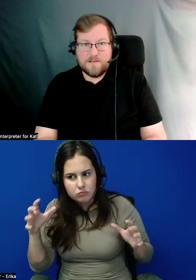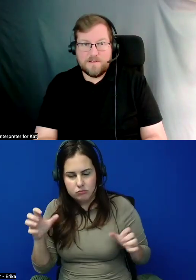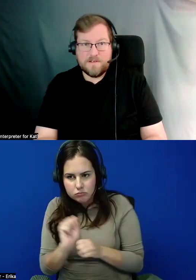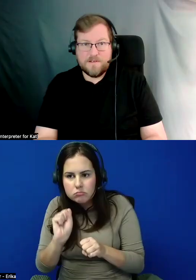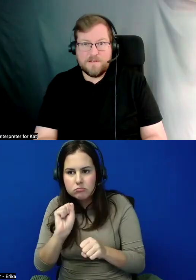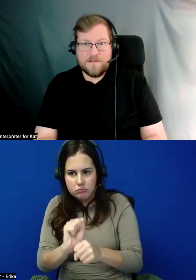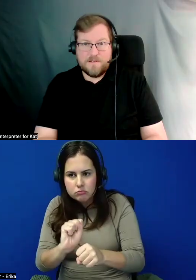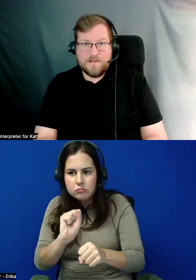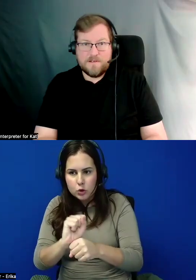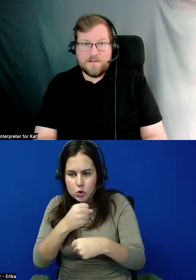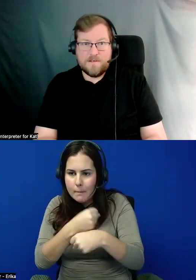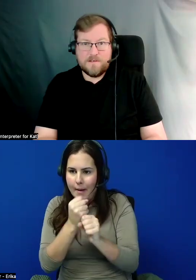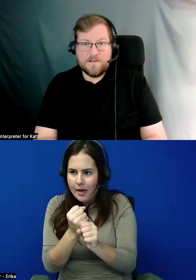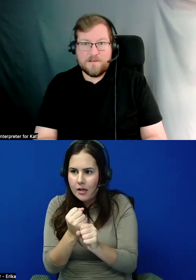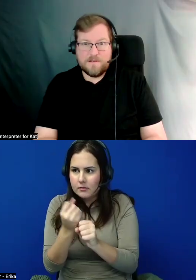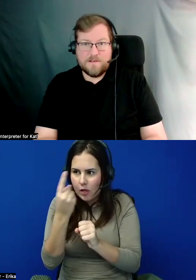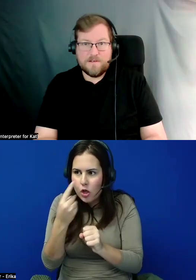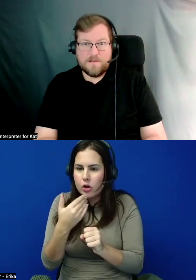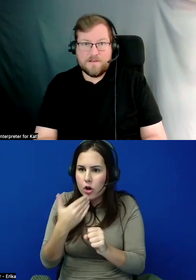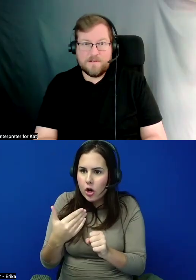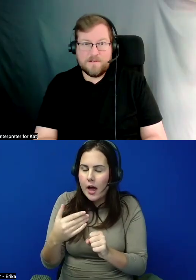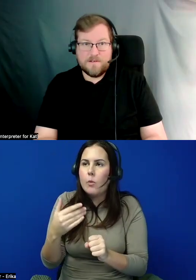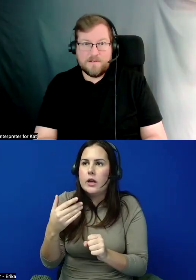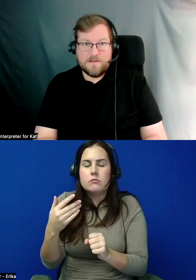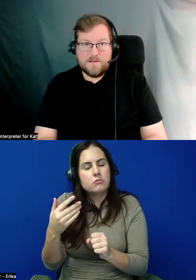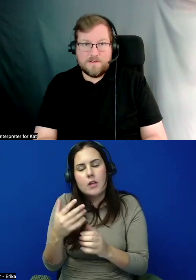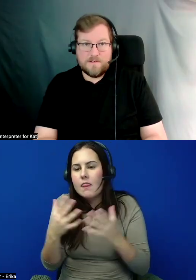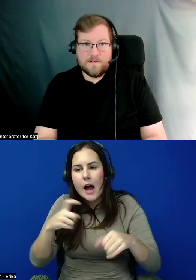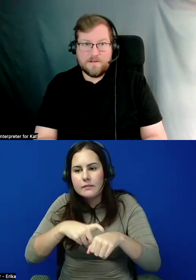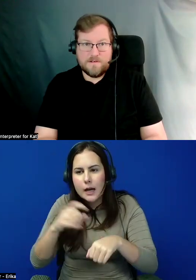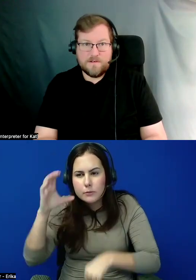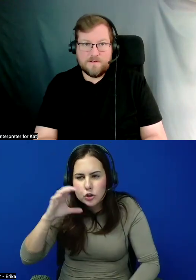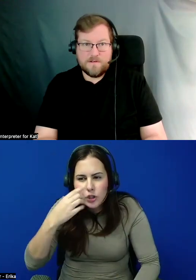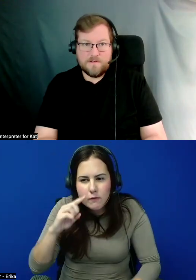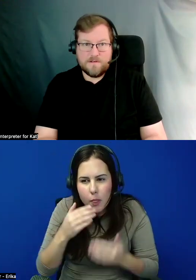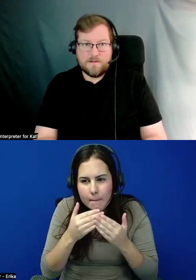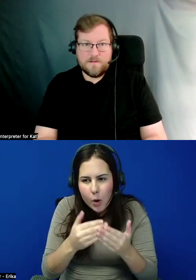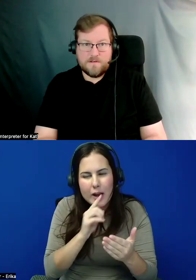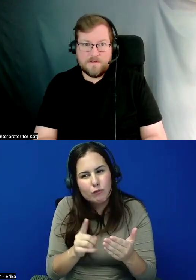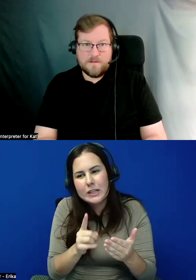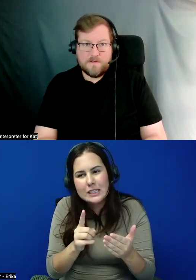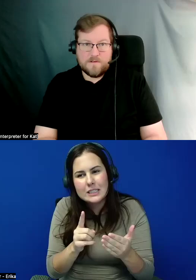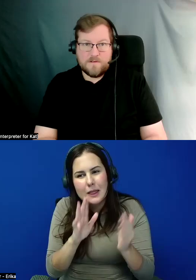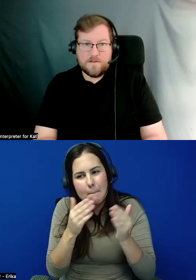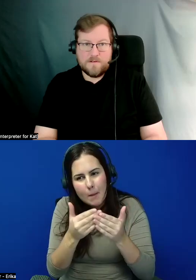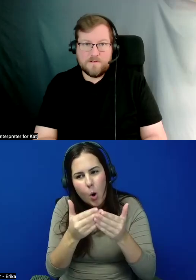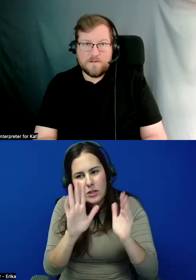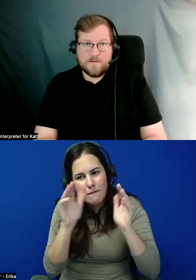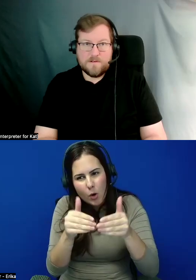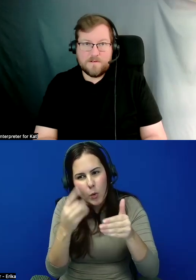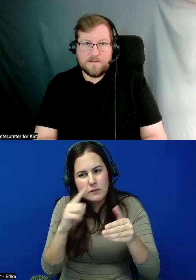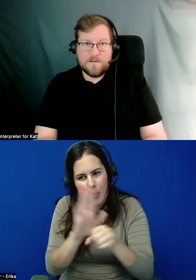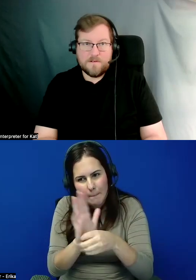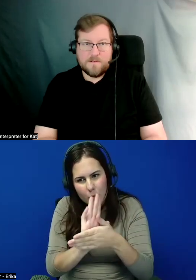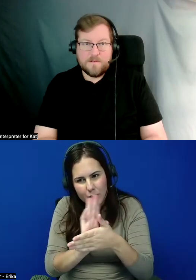a lot of time looking for the boat. The boat, likewise, like you said, it was kind of the center point of the movie. It is It was the ultimately a house kind to of find the